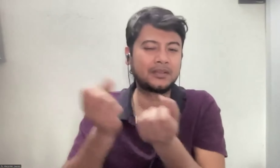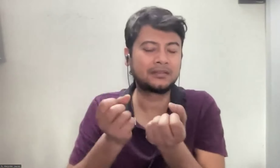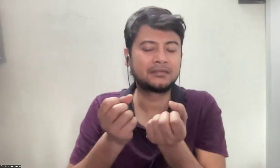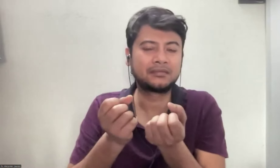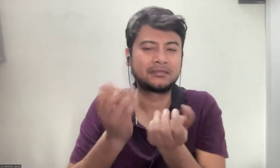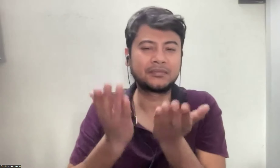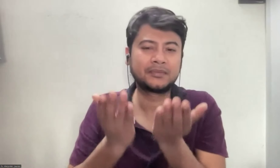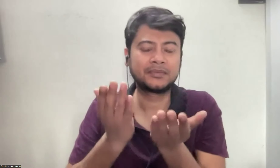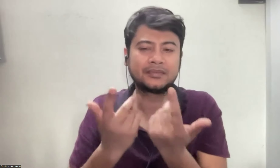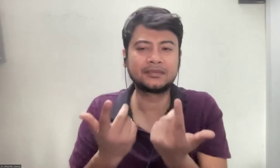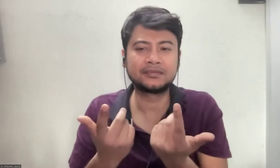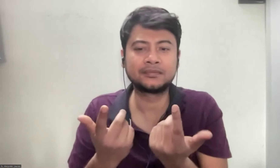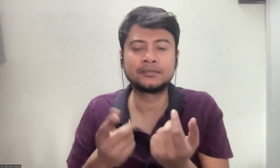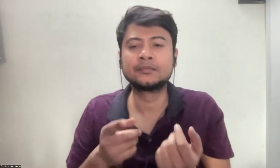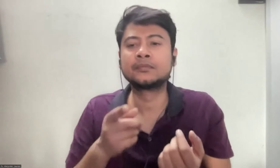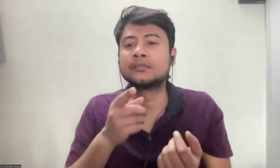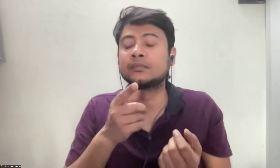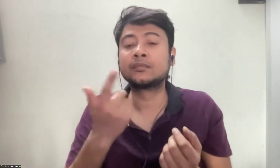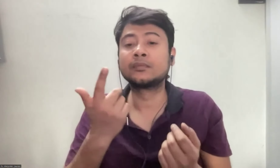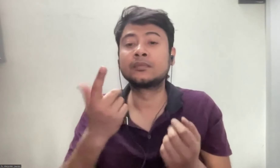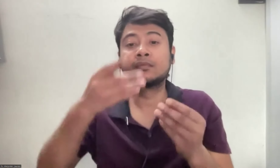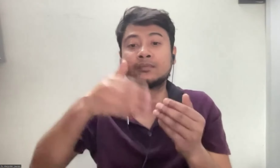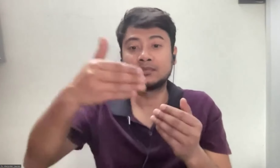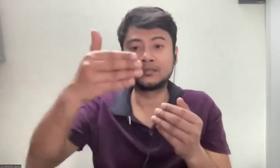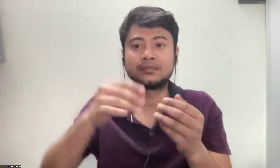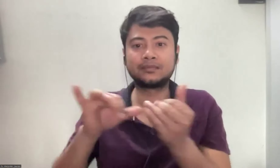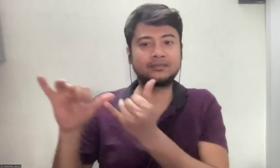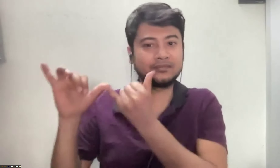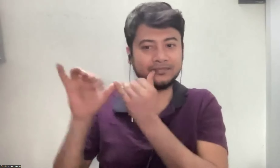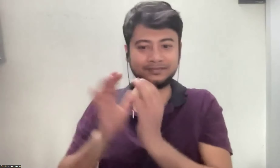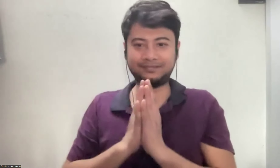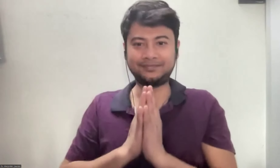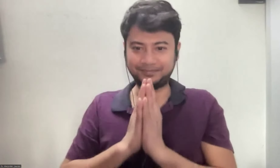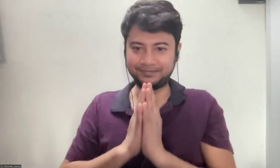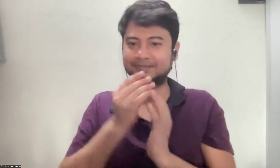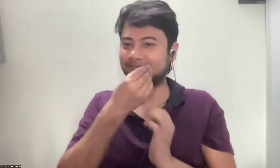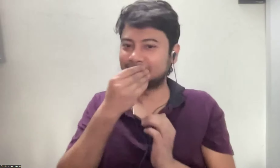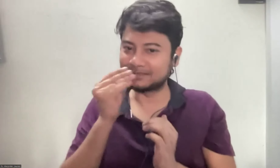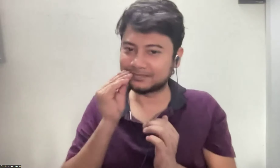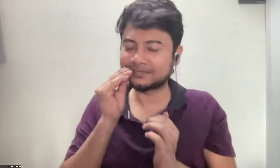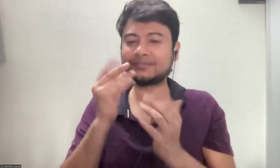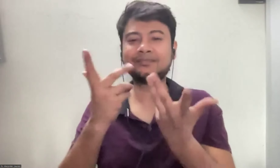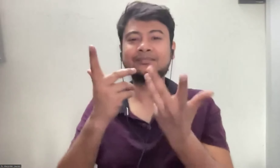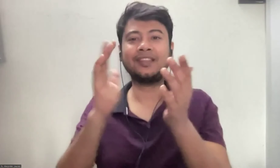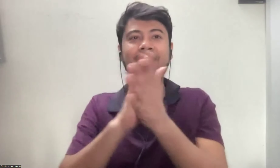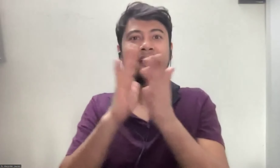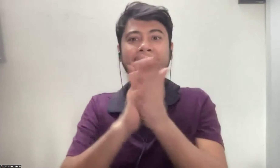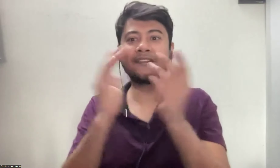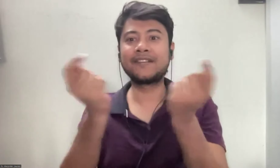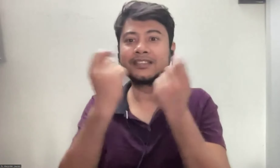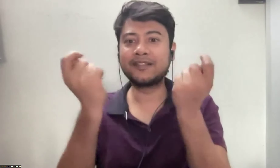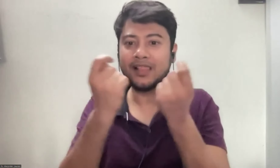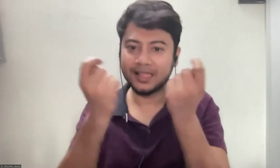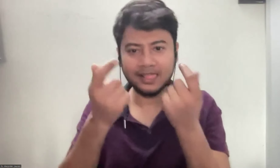so slowly, you should start buying these things for Tulsi Maharani. Because that is the